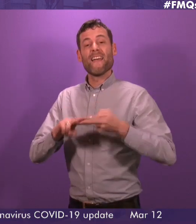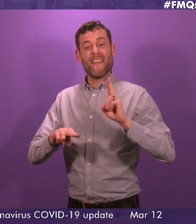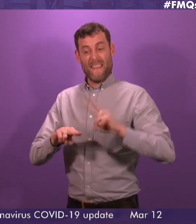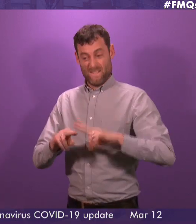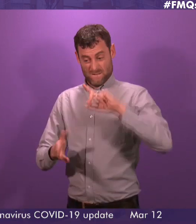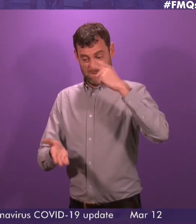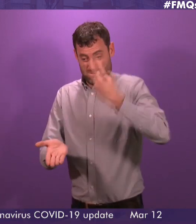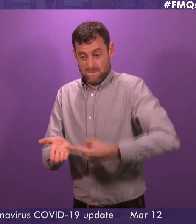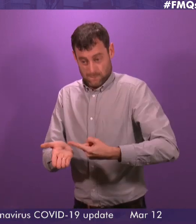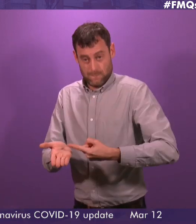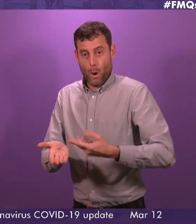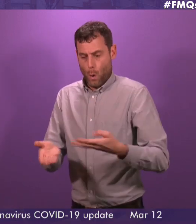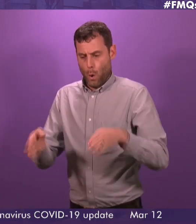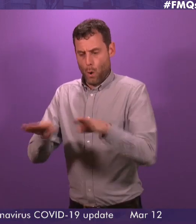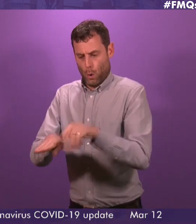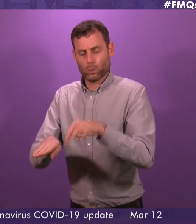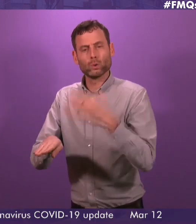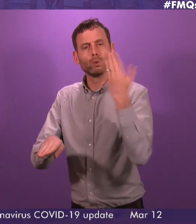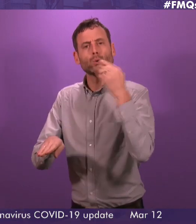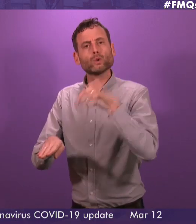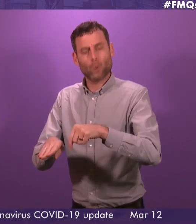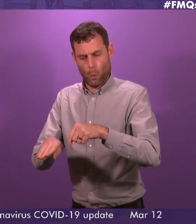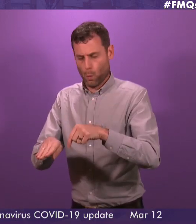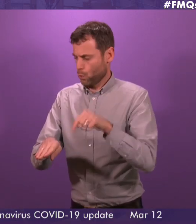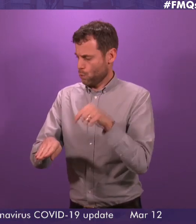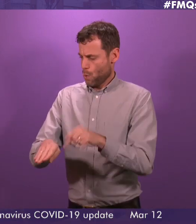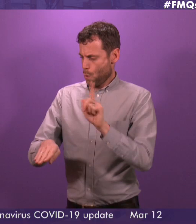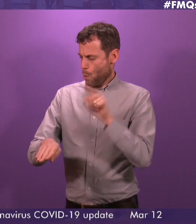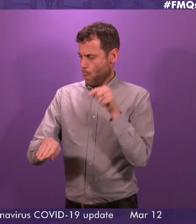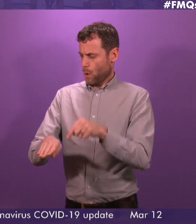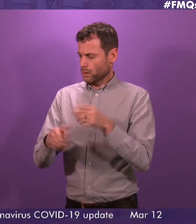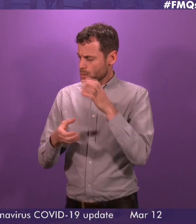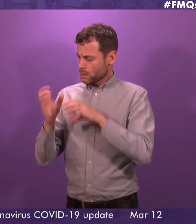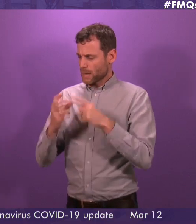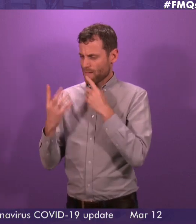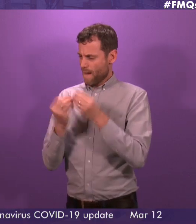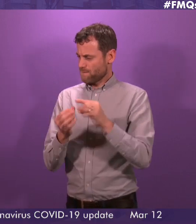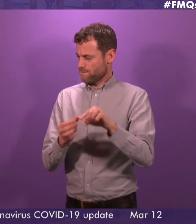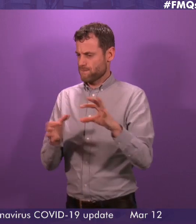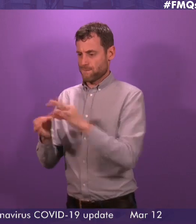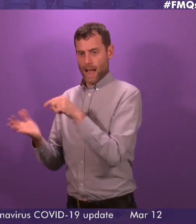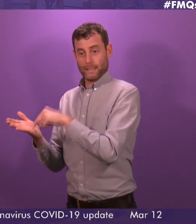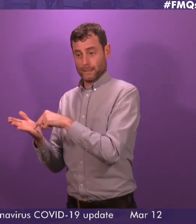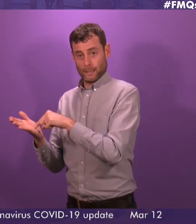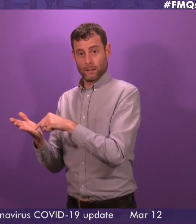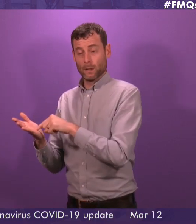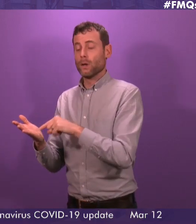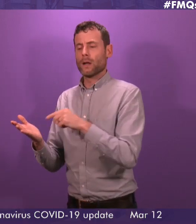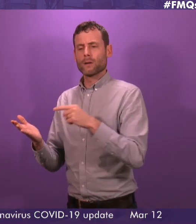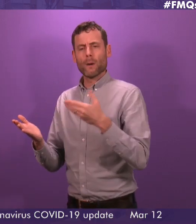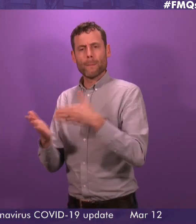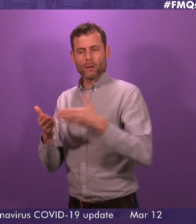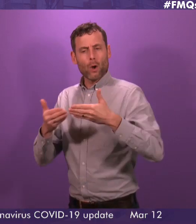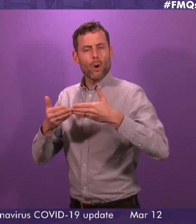what the scientific advice would be on the necessary length on any such closure so that it would be effective?